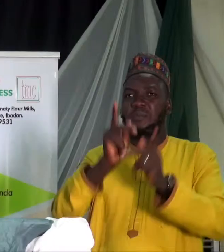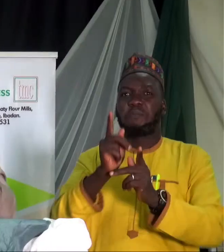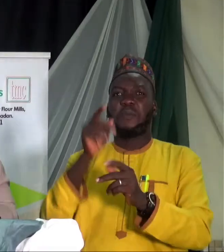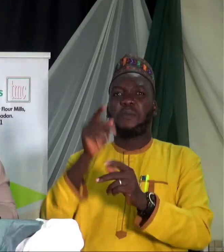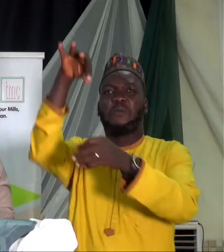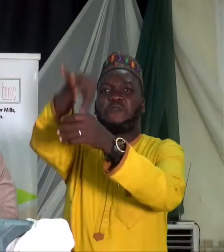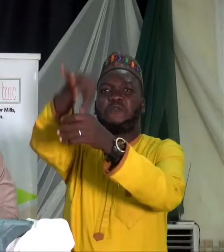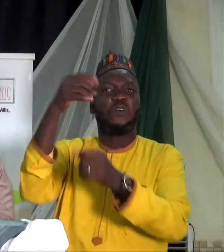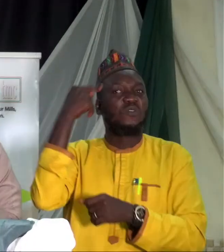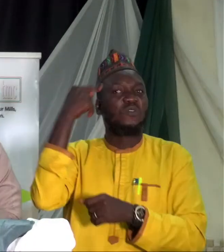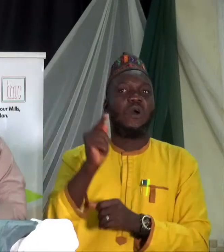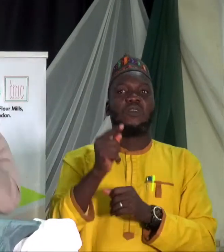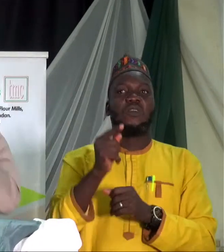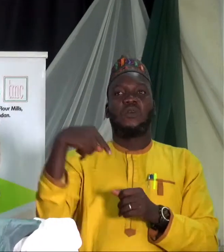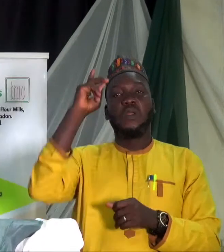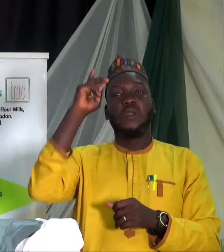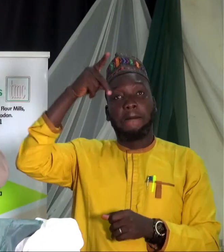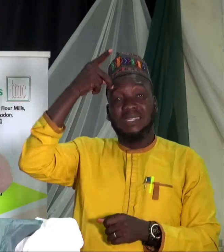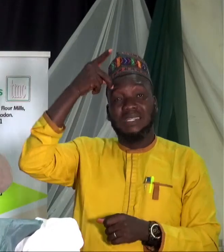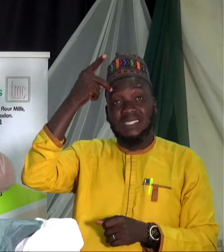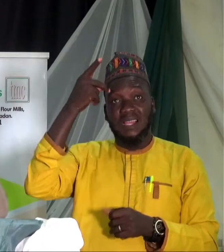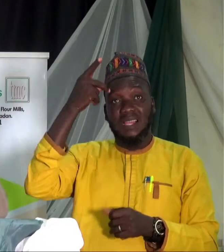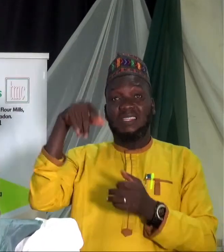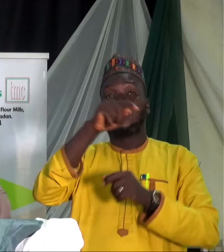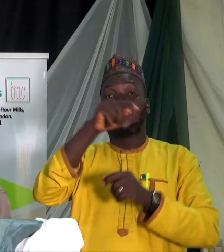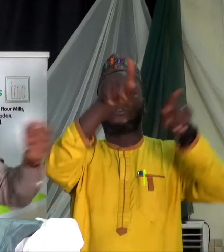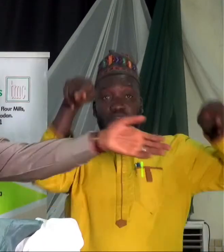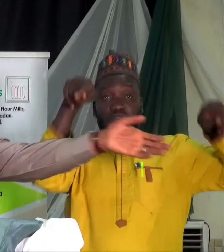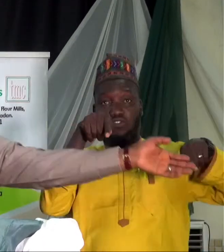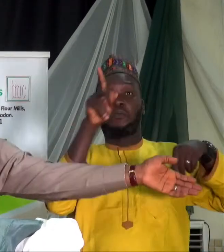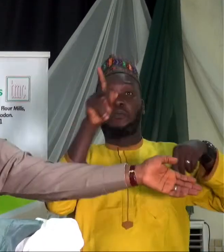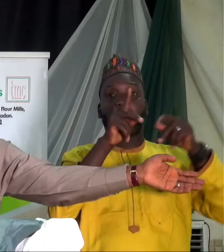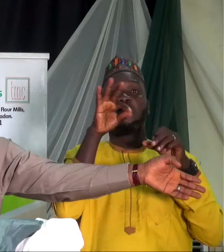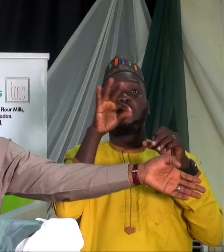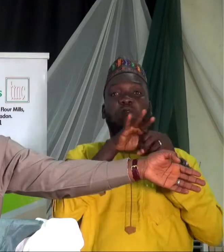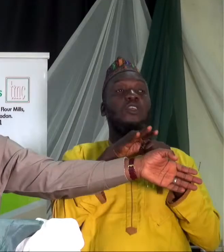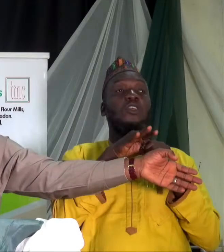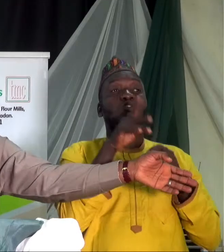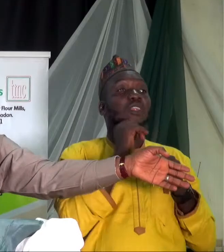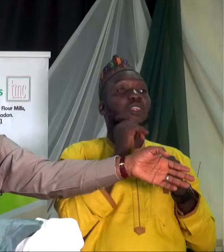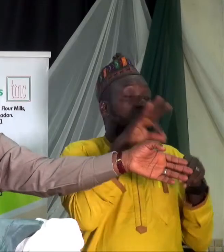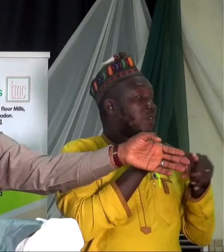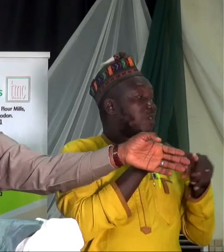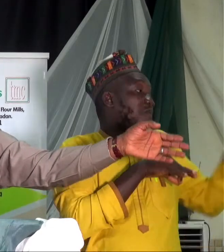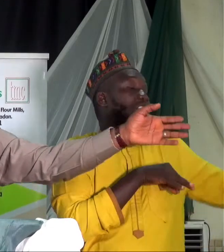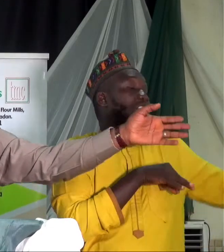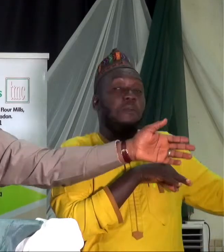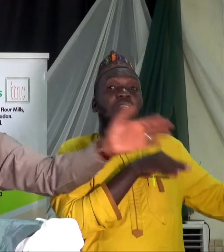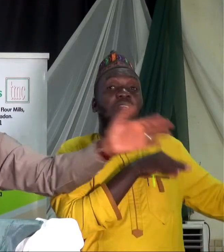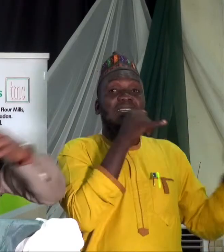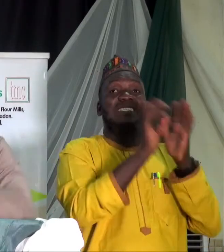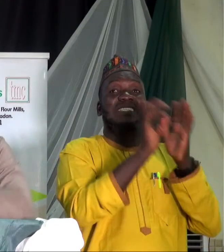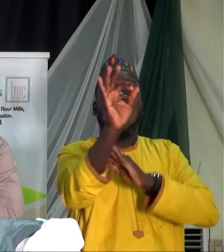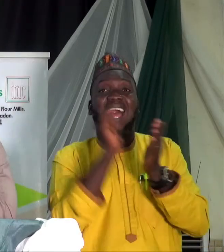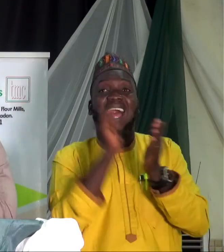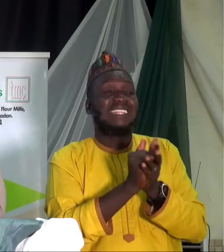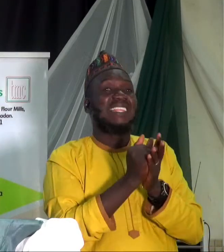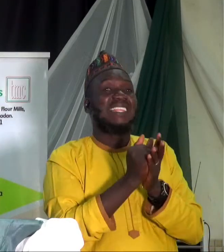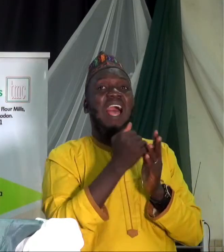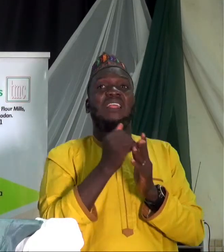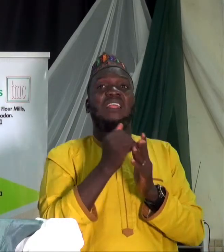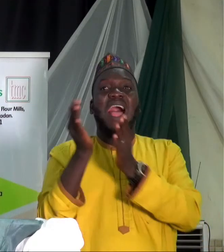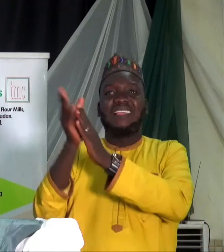oloselu eyin eyan le da wa si edibo fa wa ni edibo fa awon baba o olorun lo da awon soro eyin le da wa